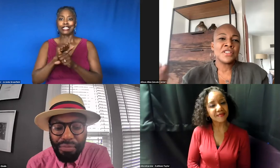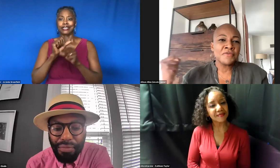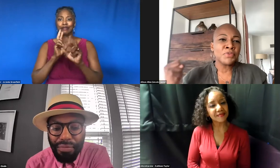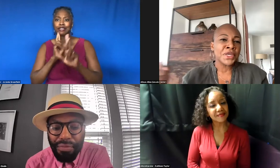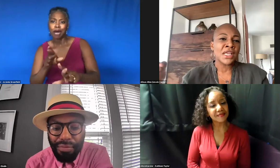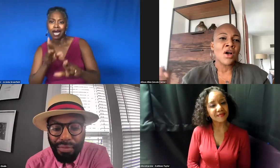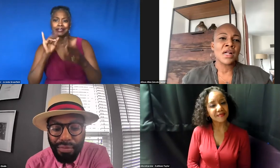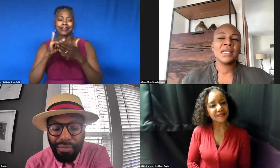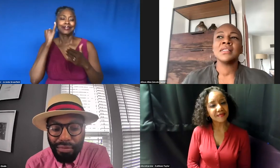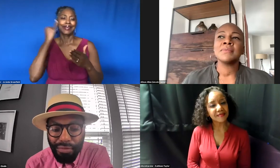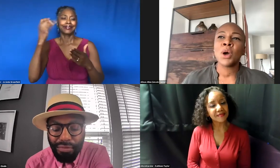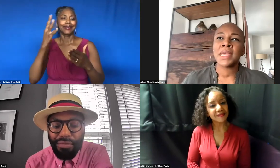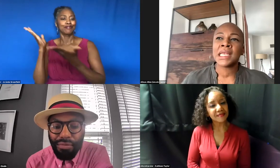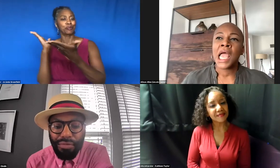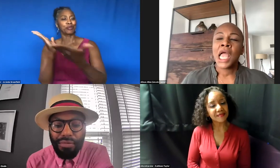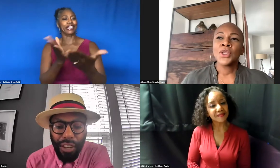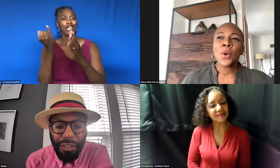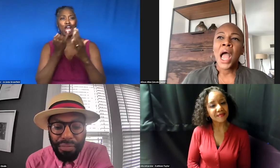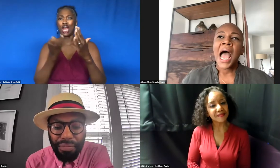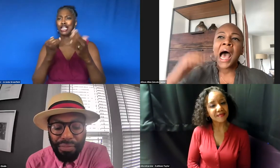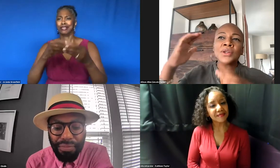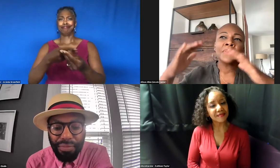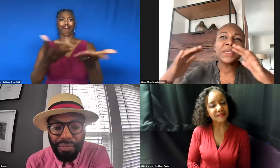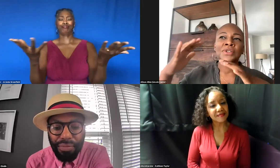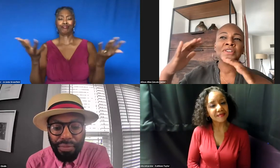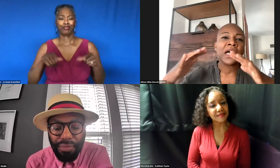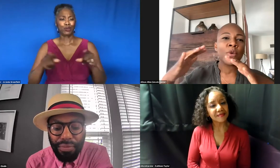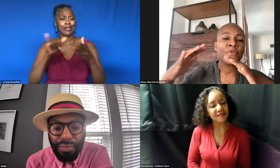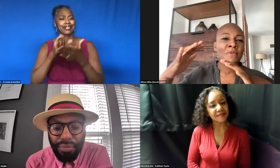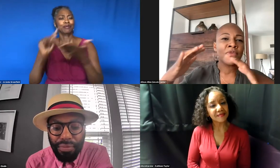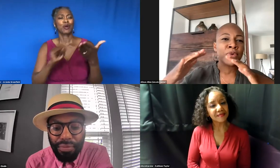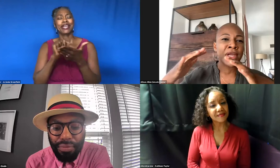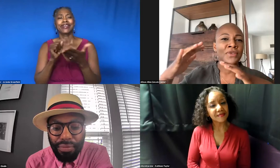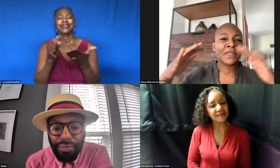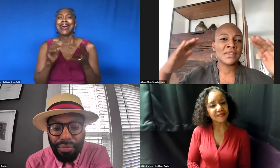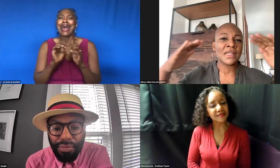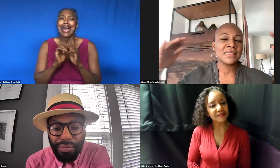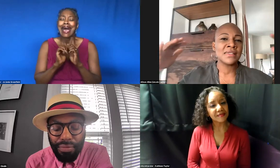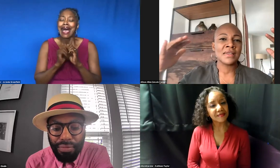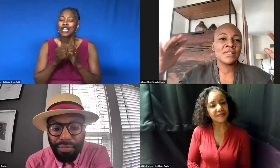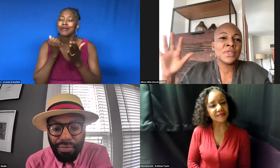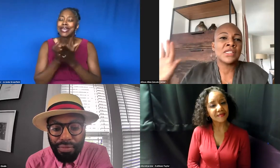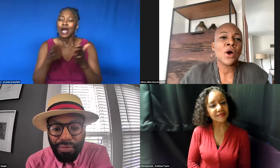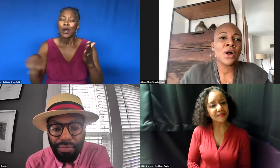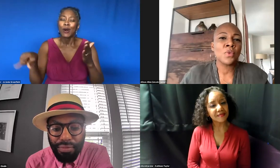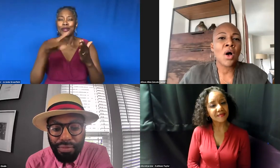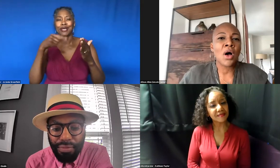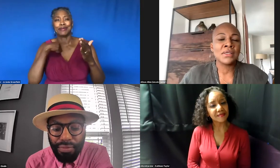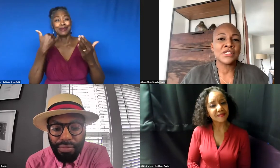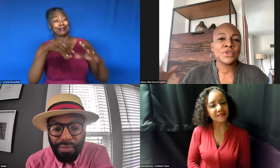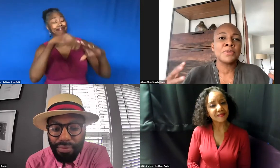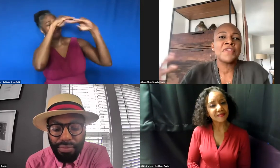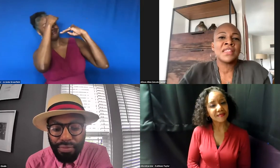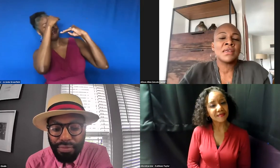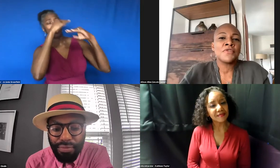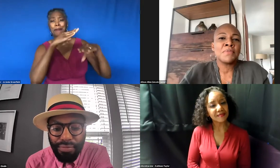this notion of bringing art in this moment. You know, how do we sort of help them break through these glass ceilings or these hard walls